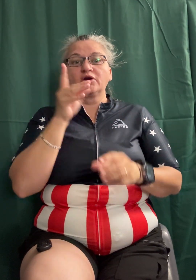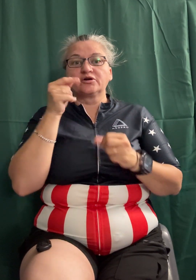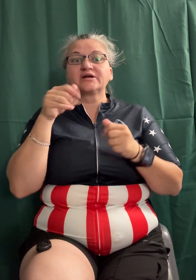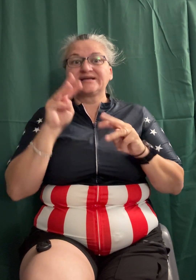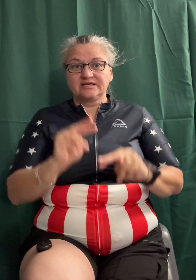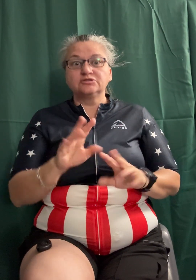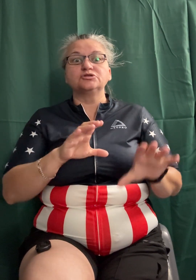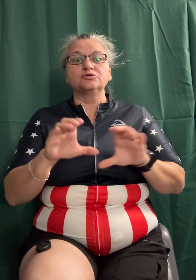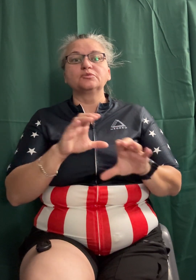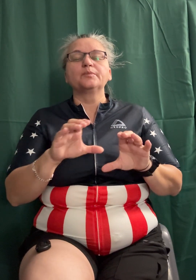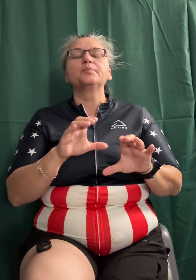water can do.